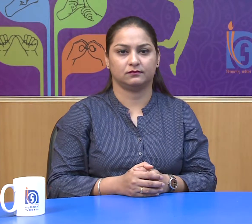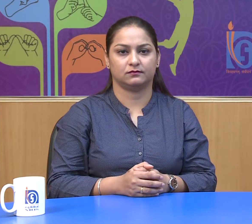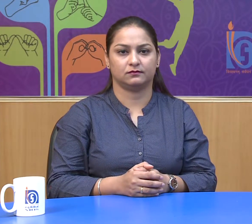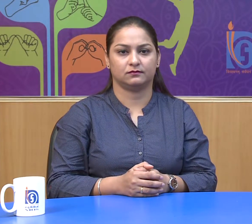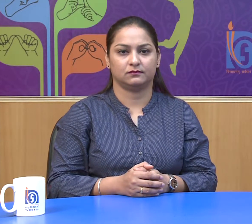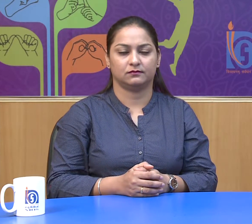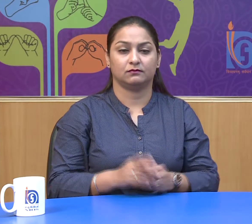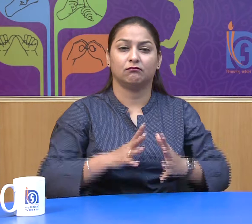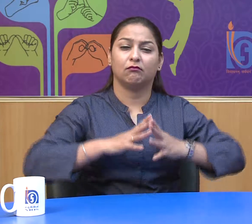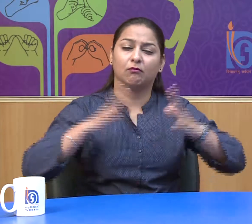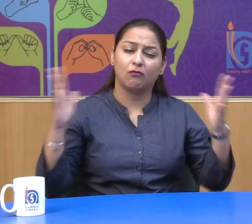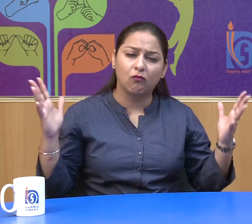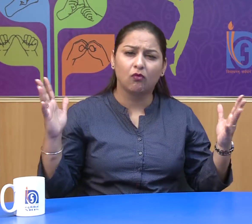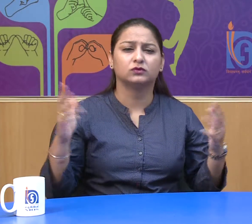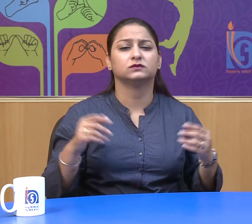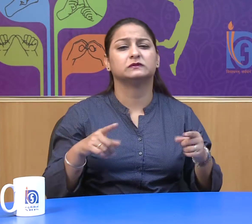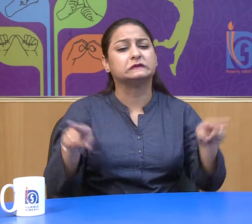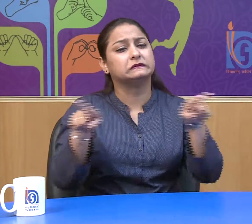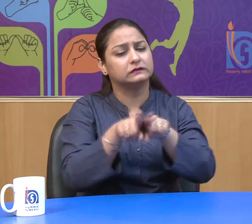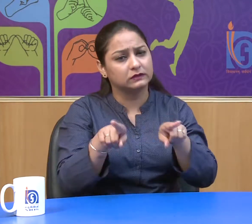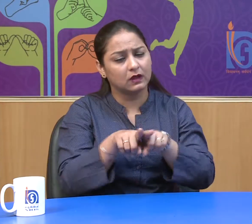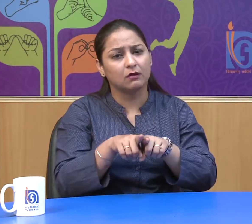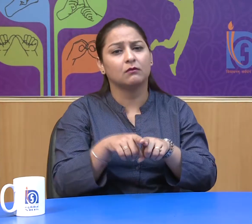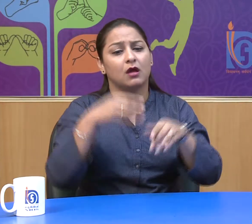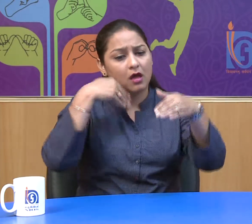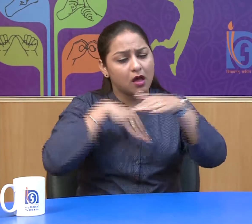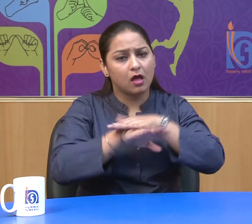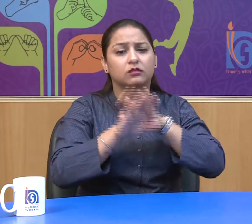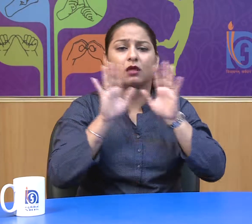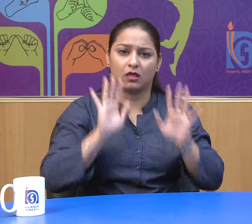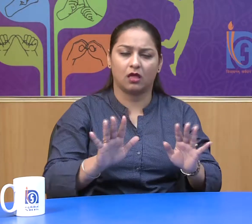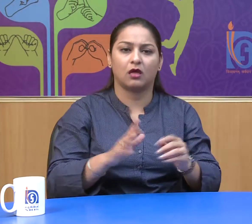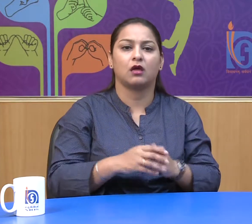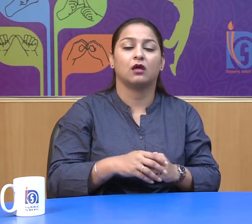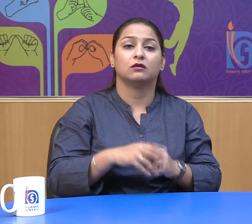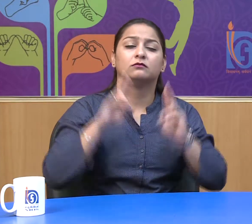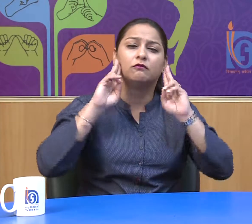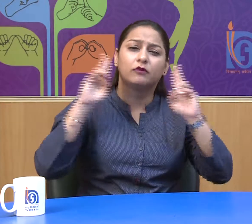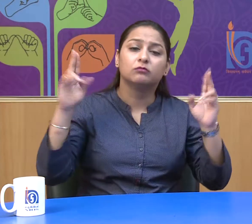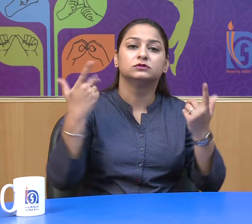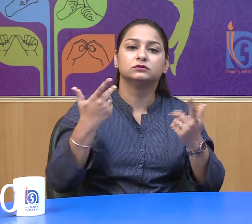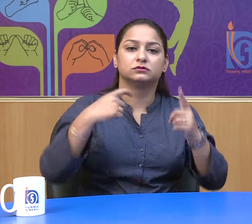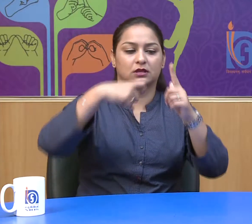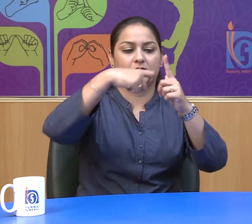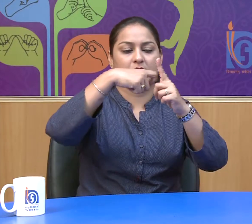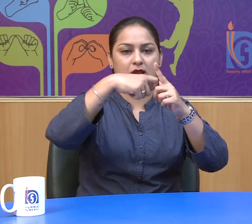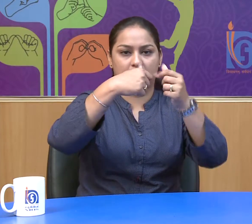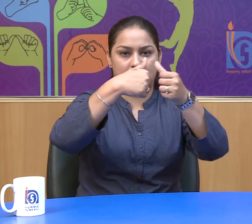The most conspicuous among them were Kabir and Nanak.